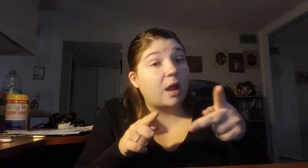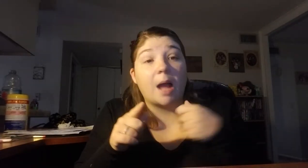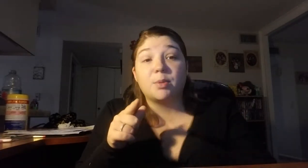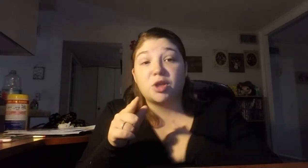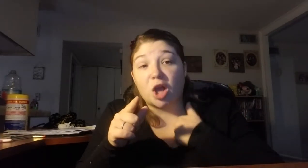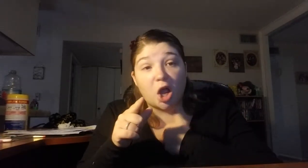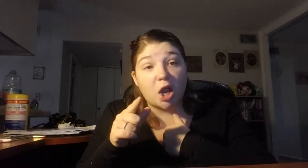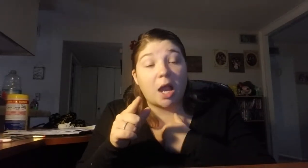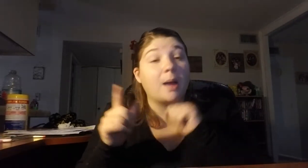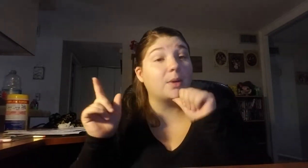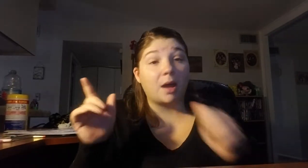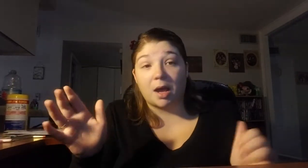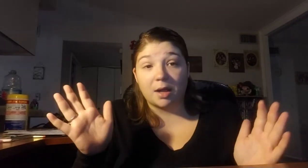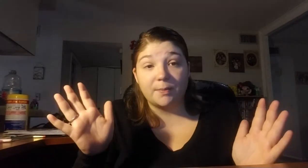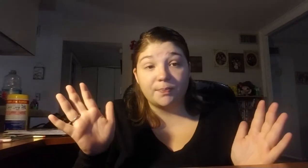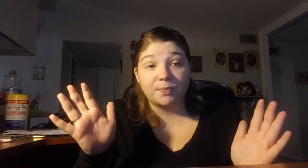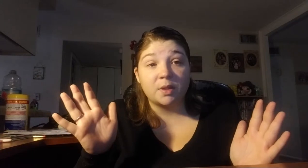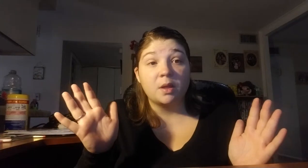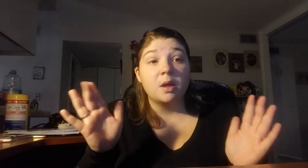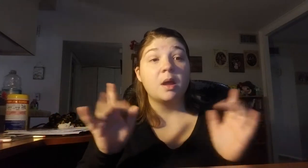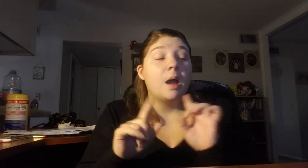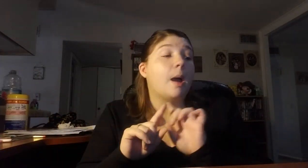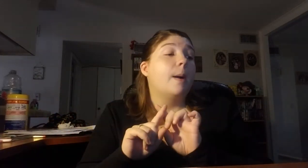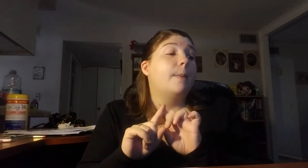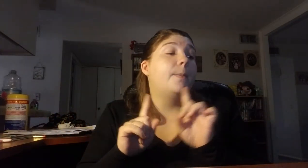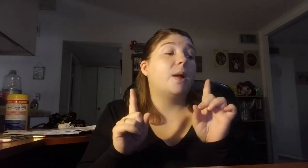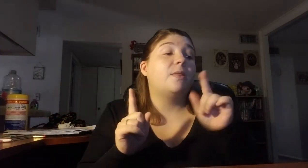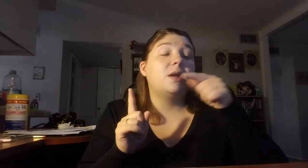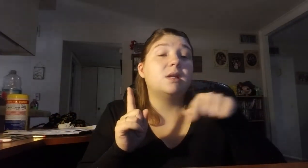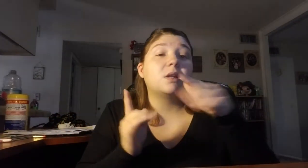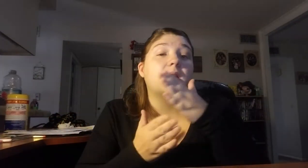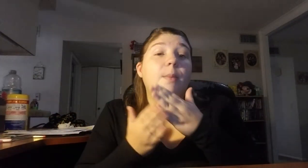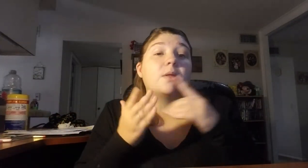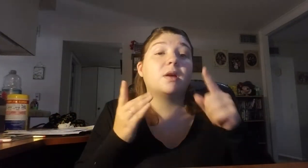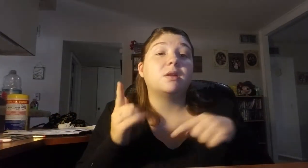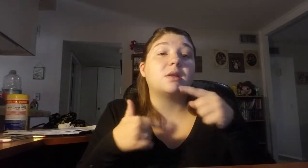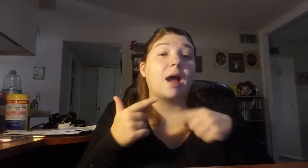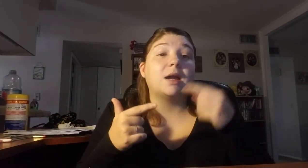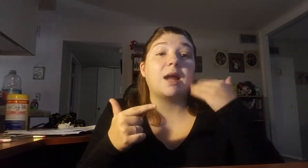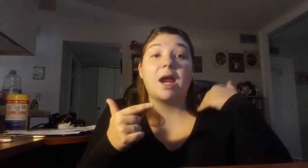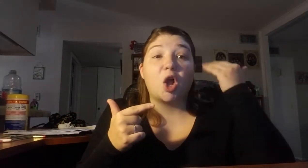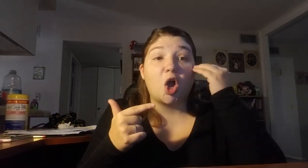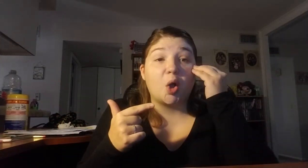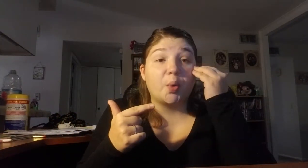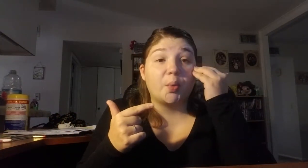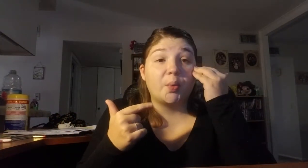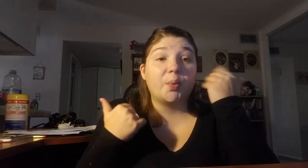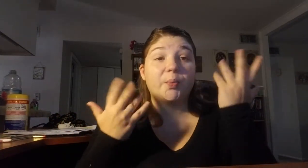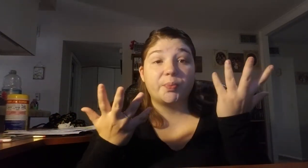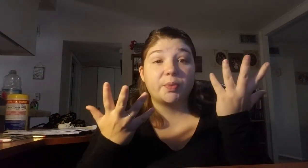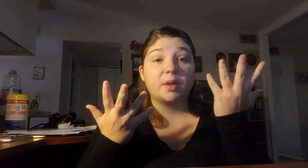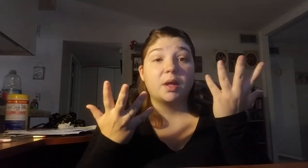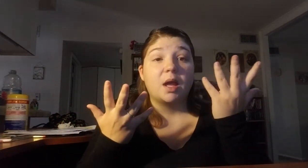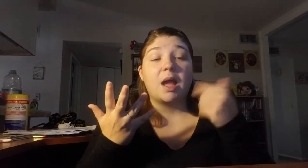I'm sorry, I'm not. But these are some of the signs I know. And